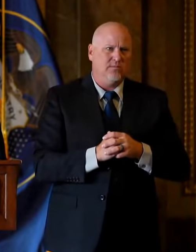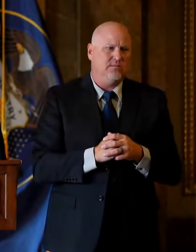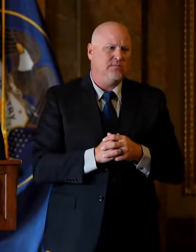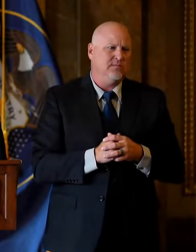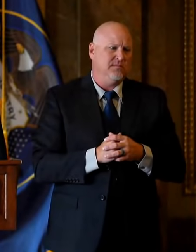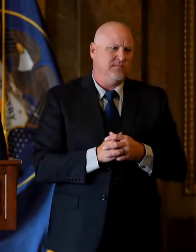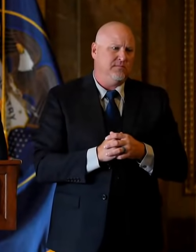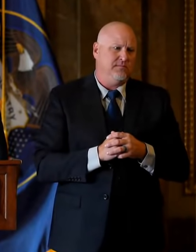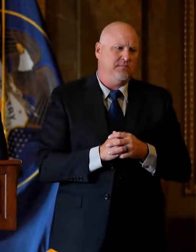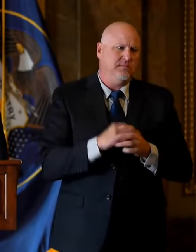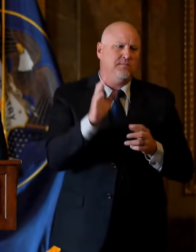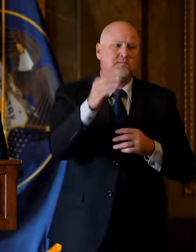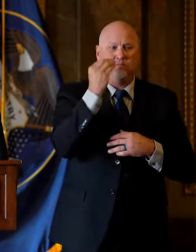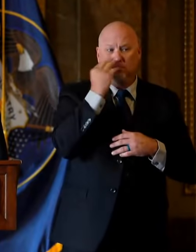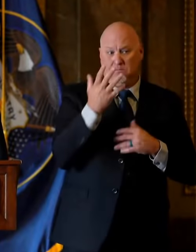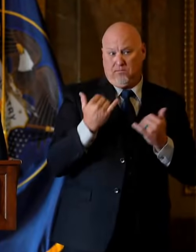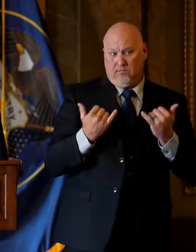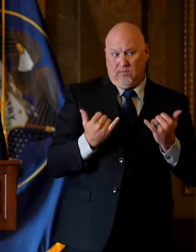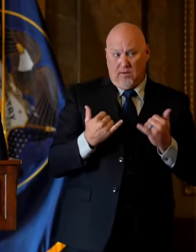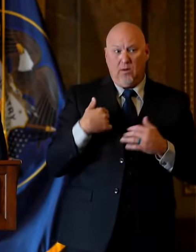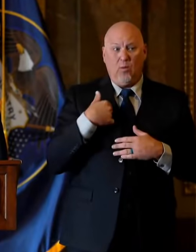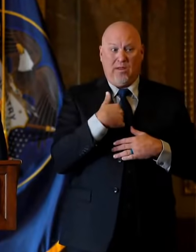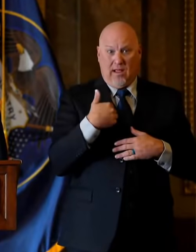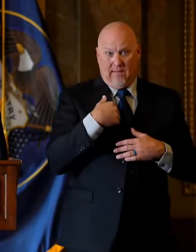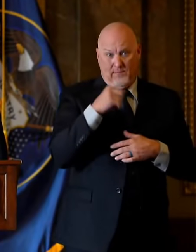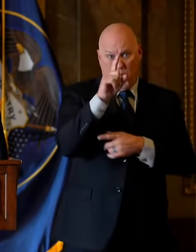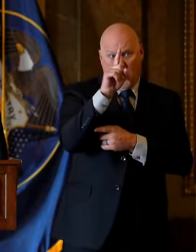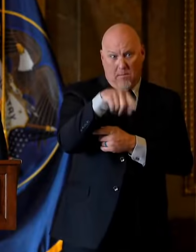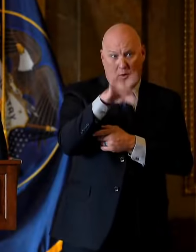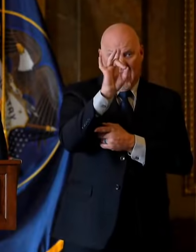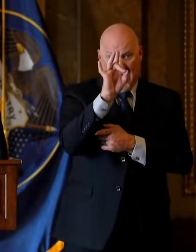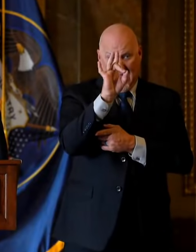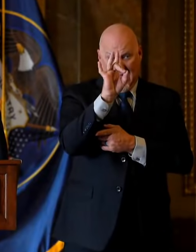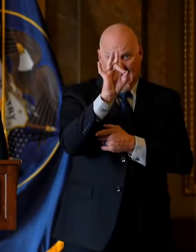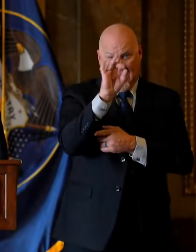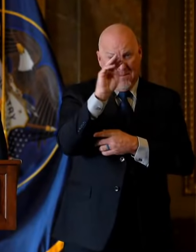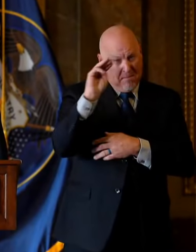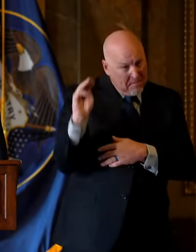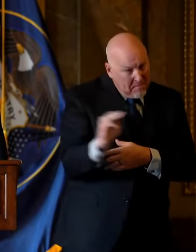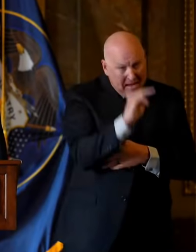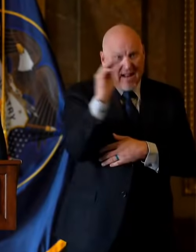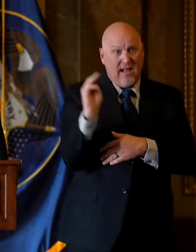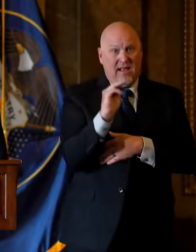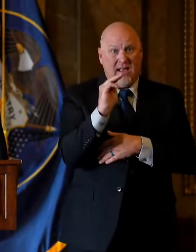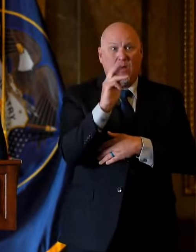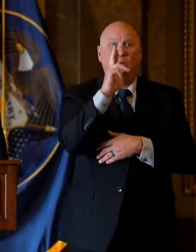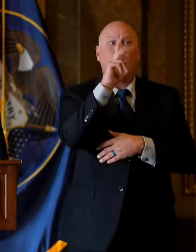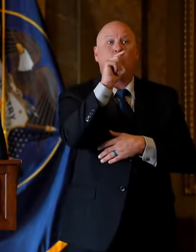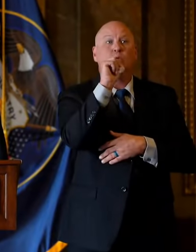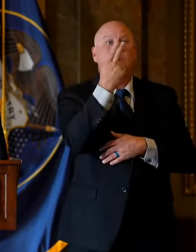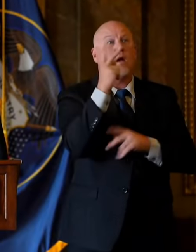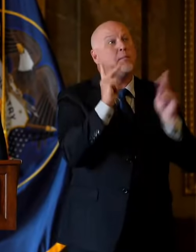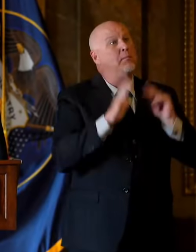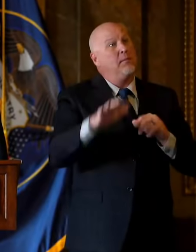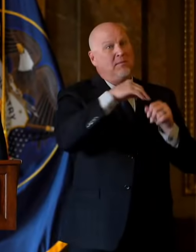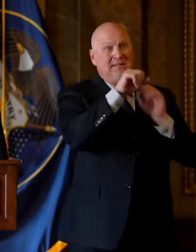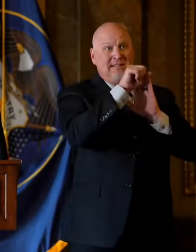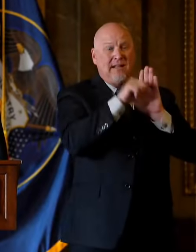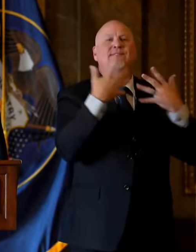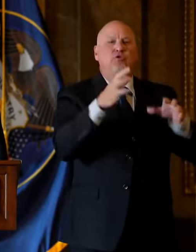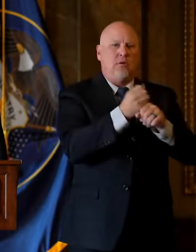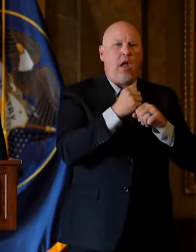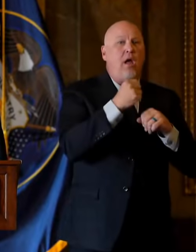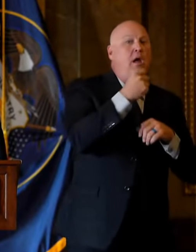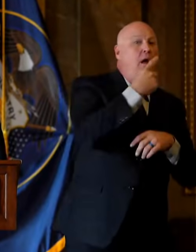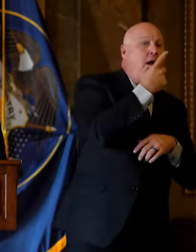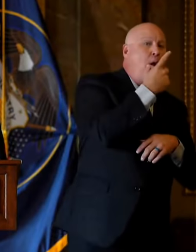Currently, we have 1.8 million Utahns who have at least one dose of the vaccine. We're, again, grateful for those